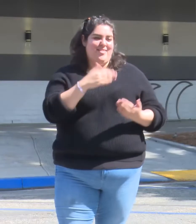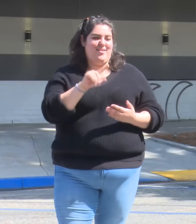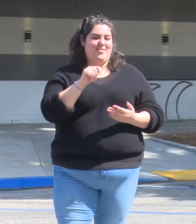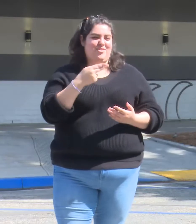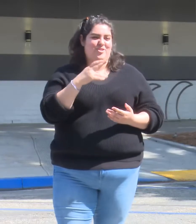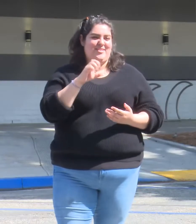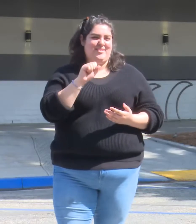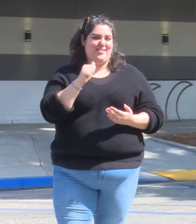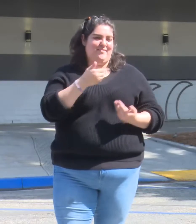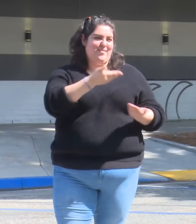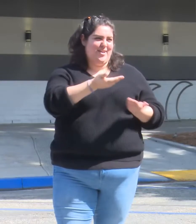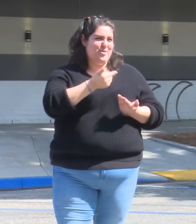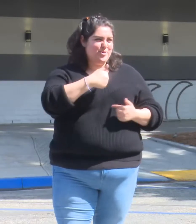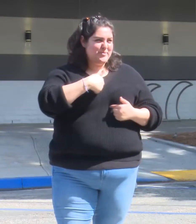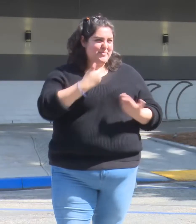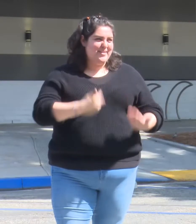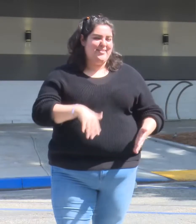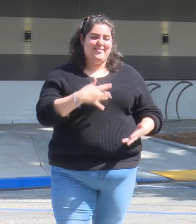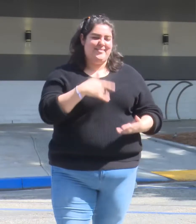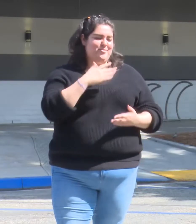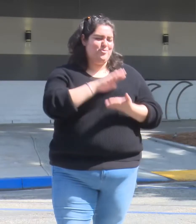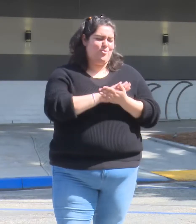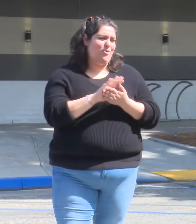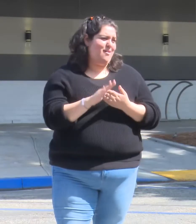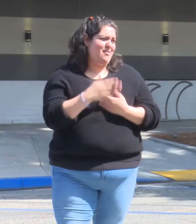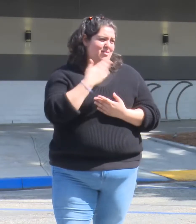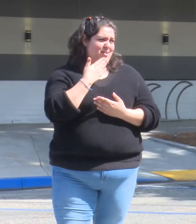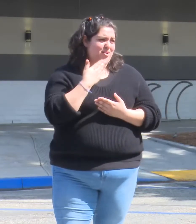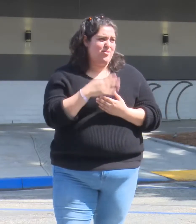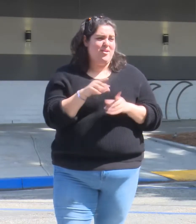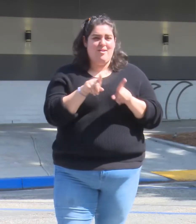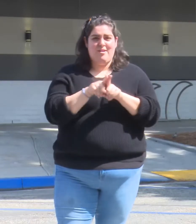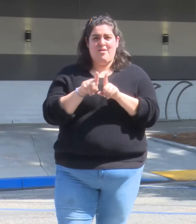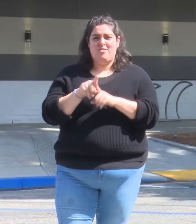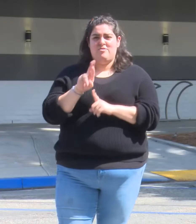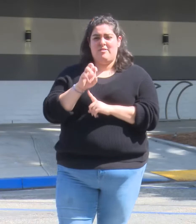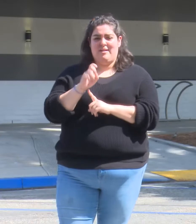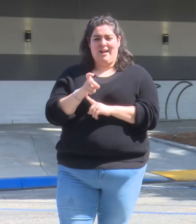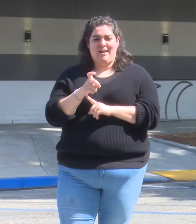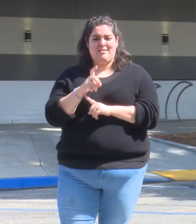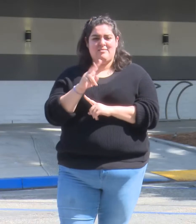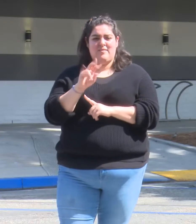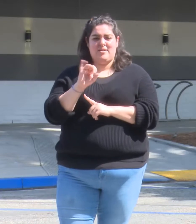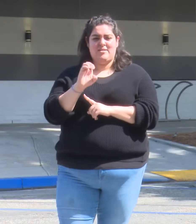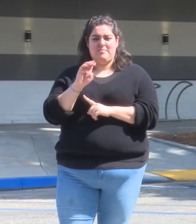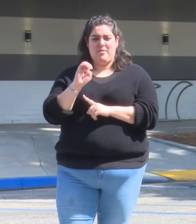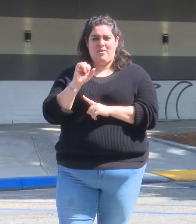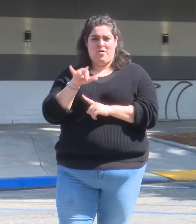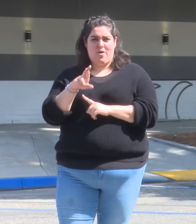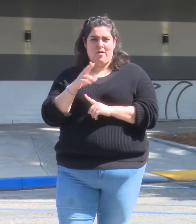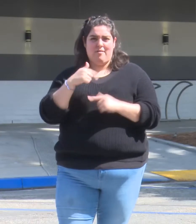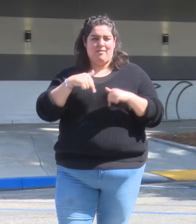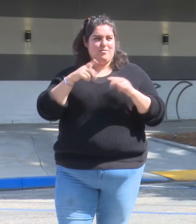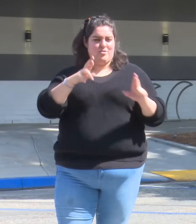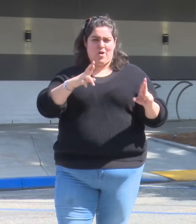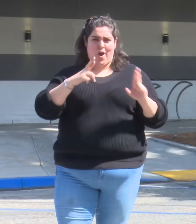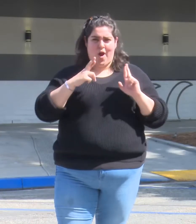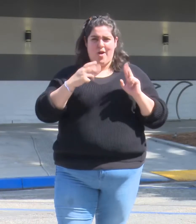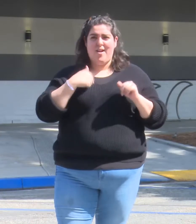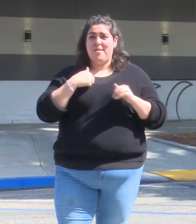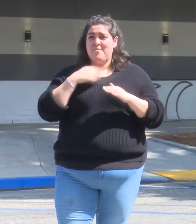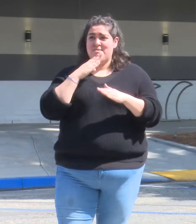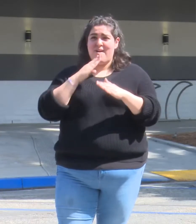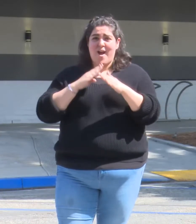very nice introduction. And thank you, Vice Mayor Rex Richardson, for this incredible honor. I am humbled